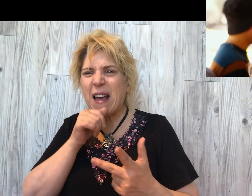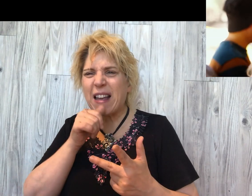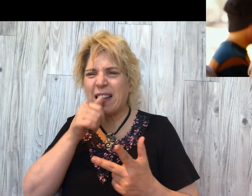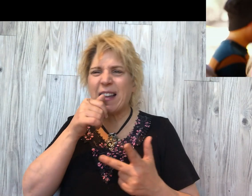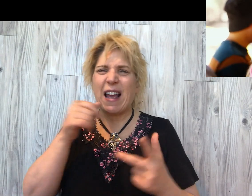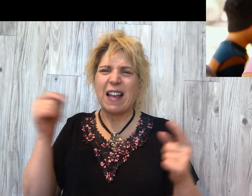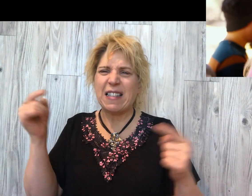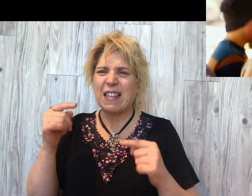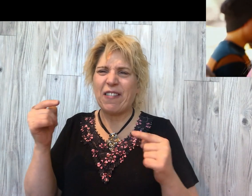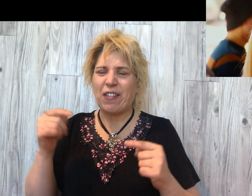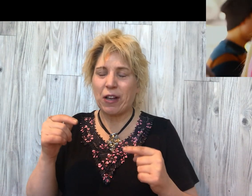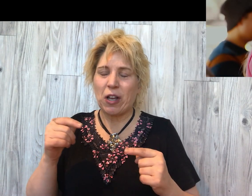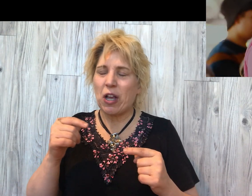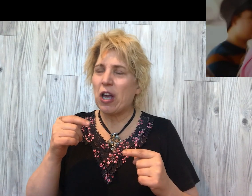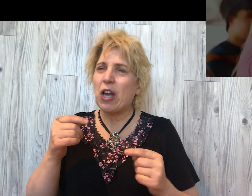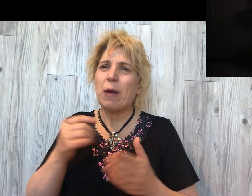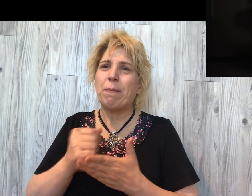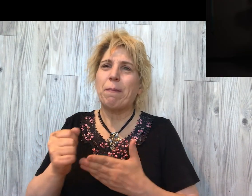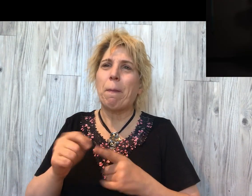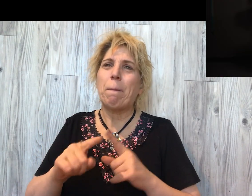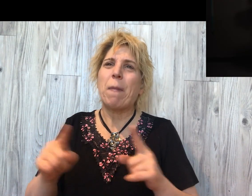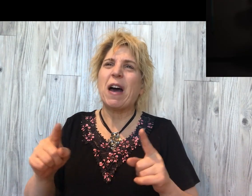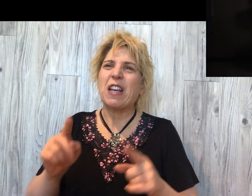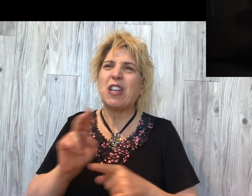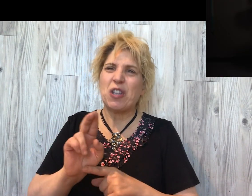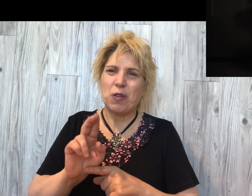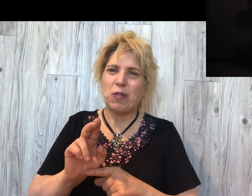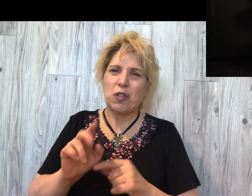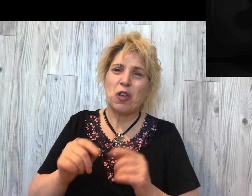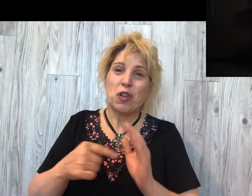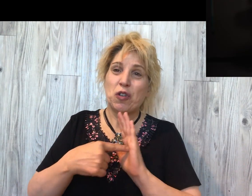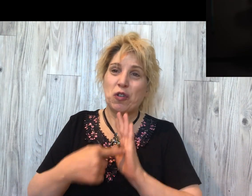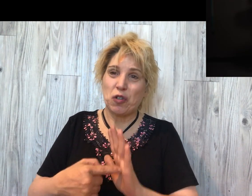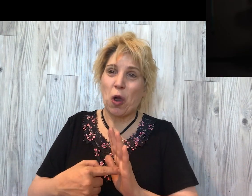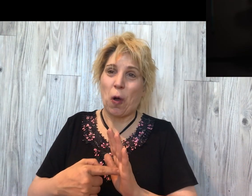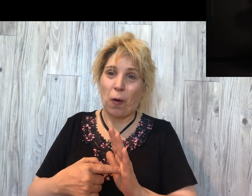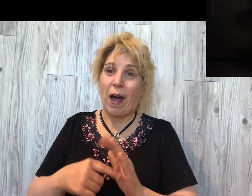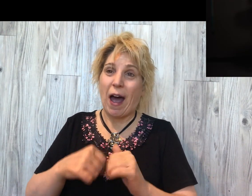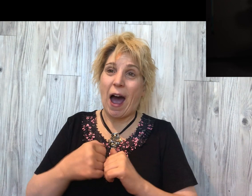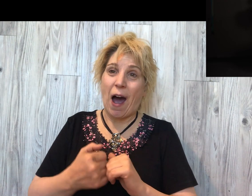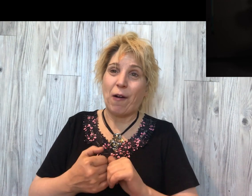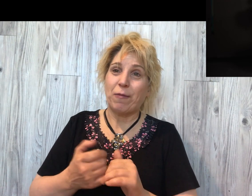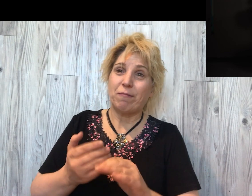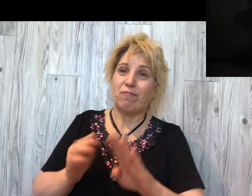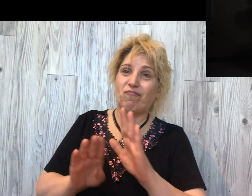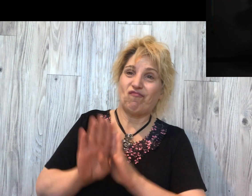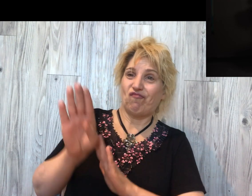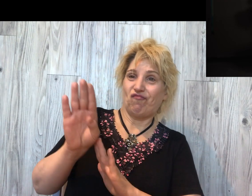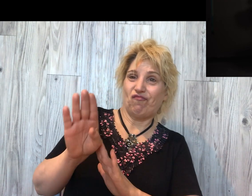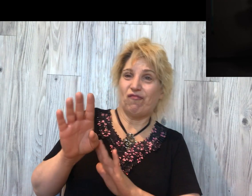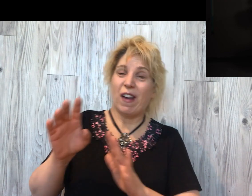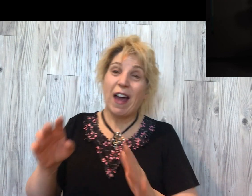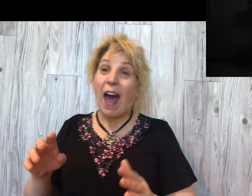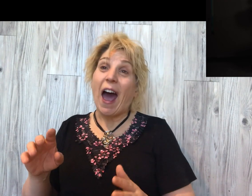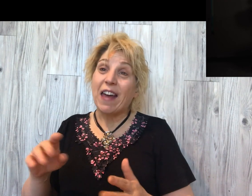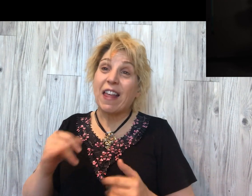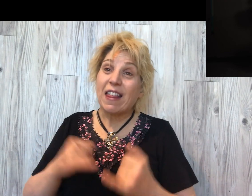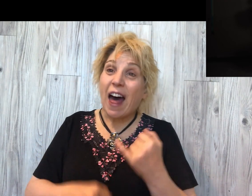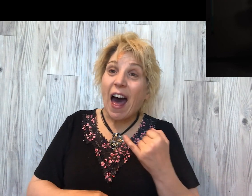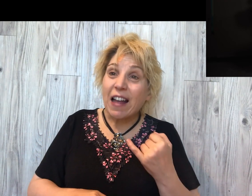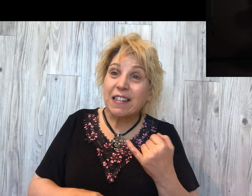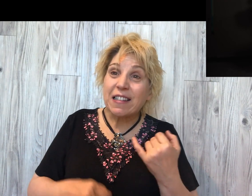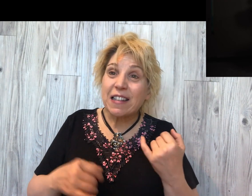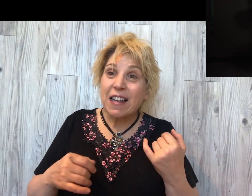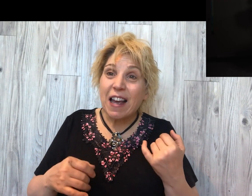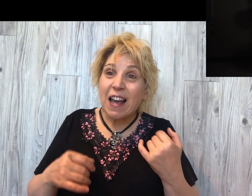and suffering was wasted, but used as steps to get him to the palace. We ended with the last night